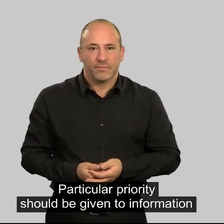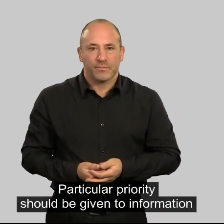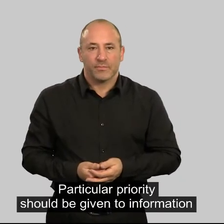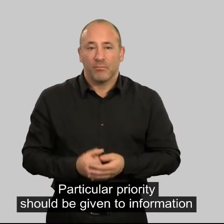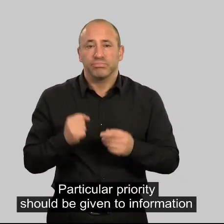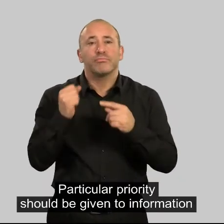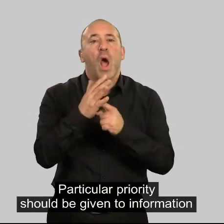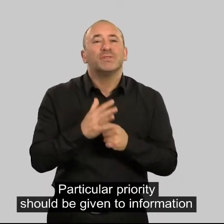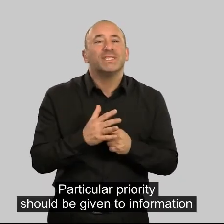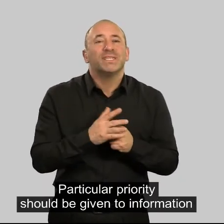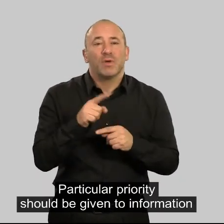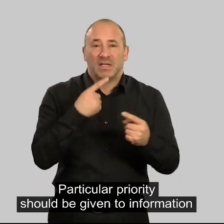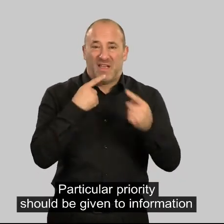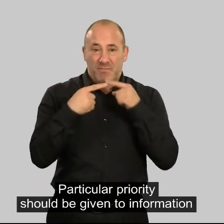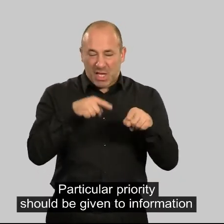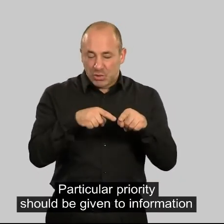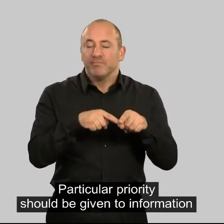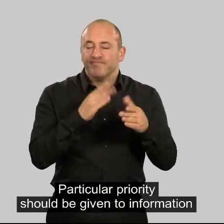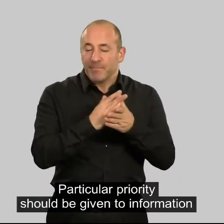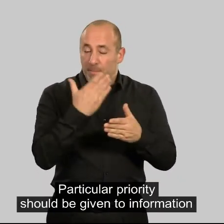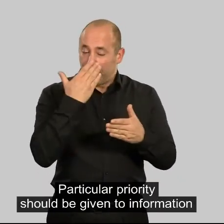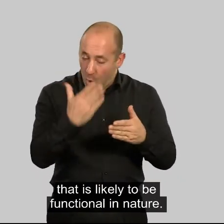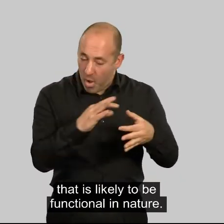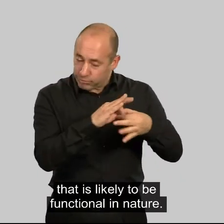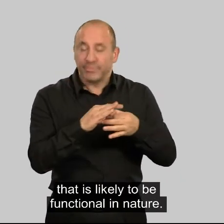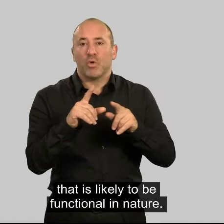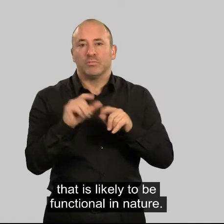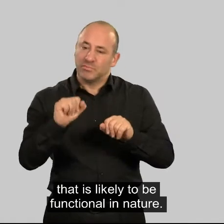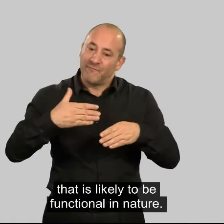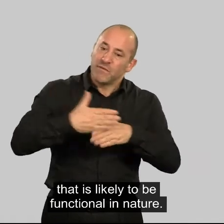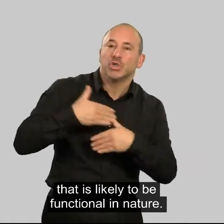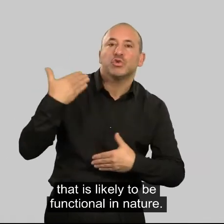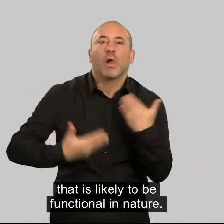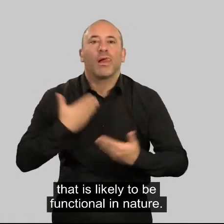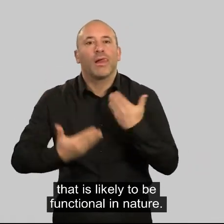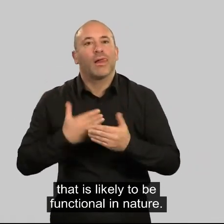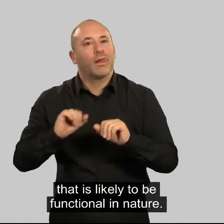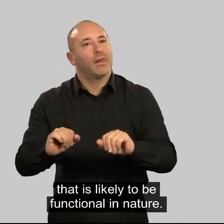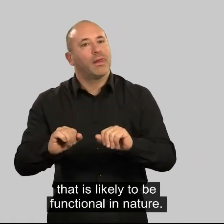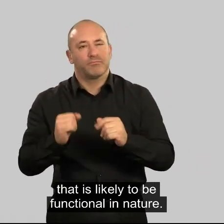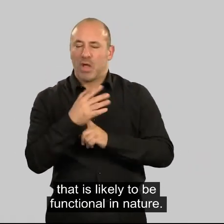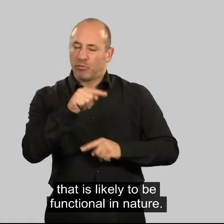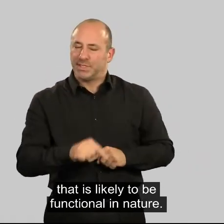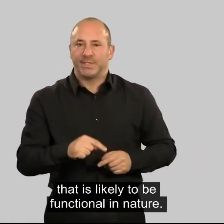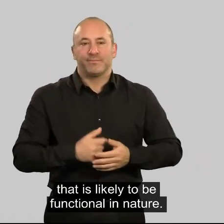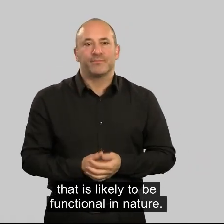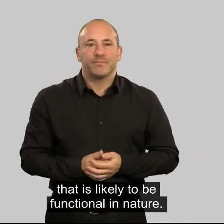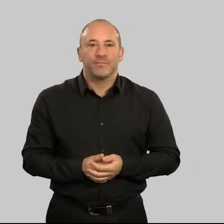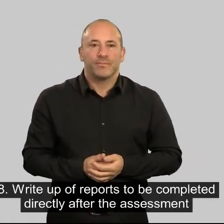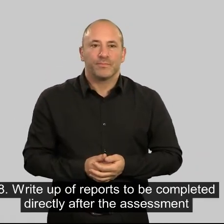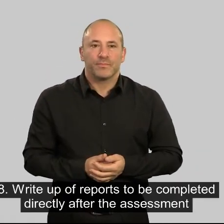A particular priority should be given to information that is likely to be functional in nature.